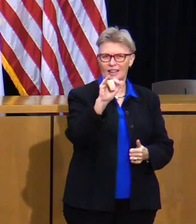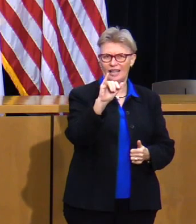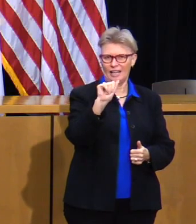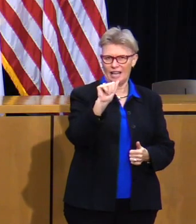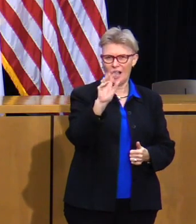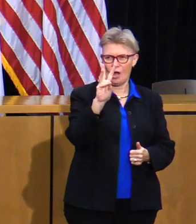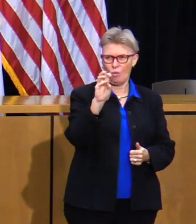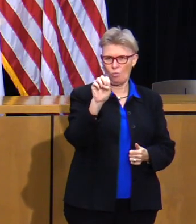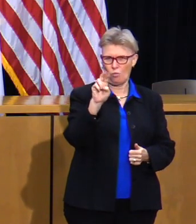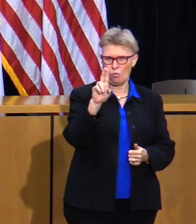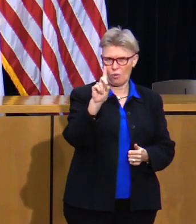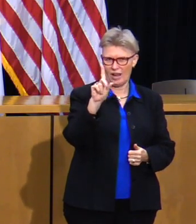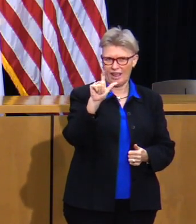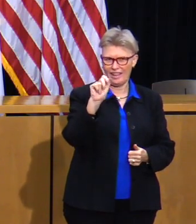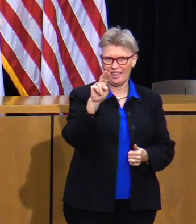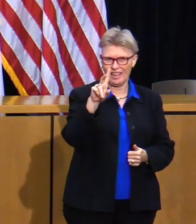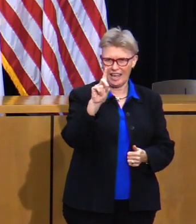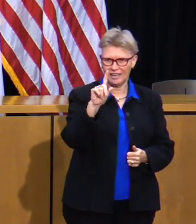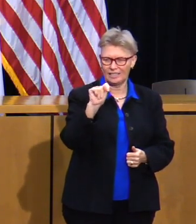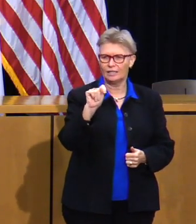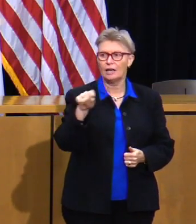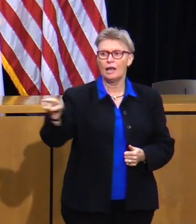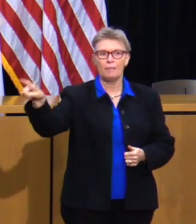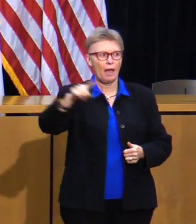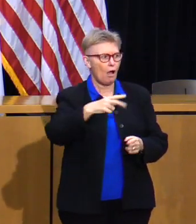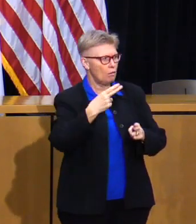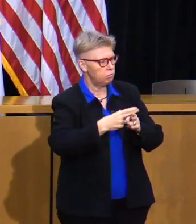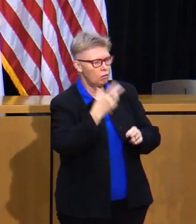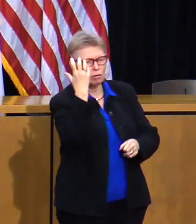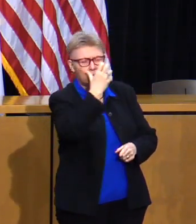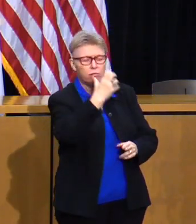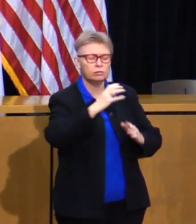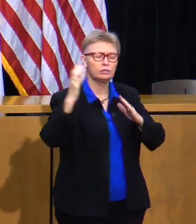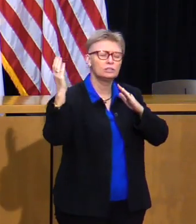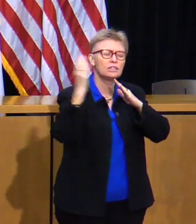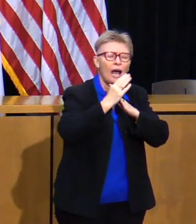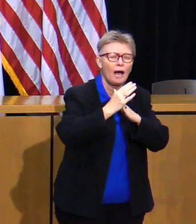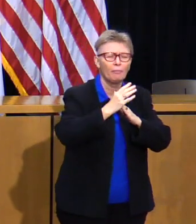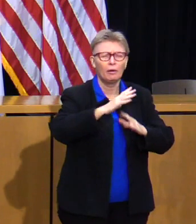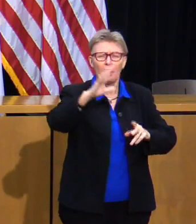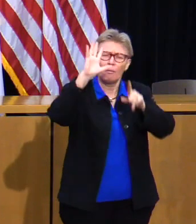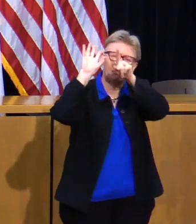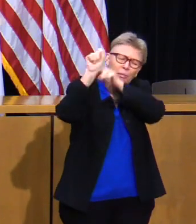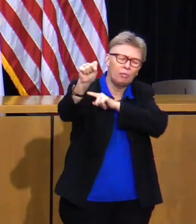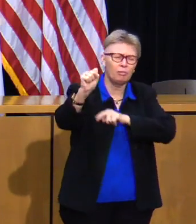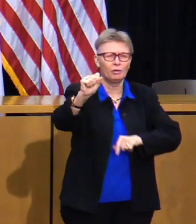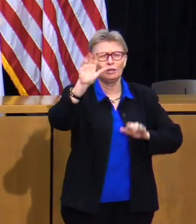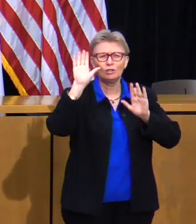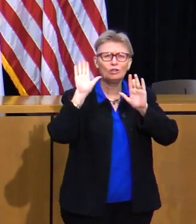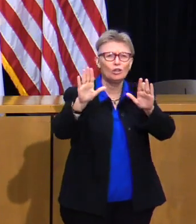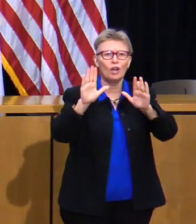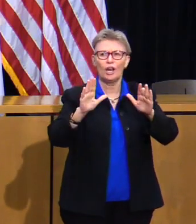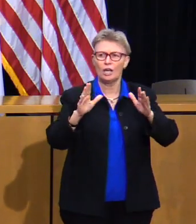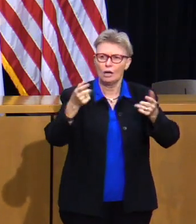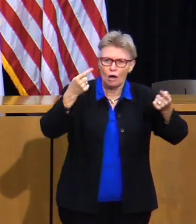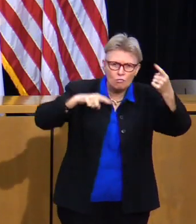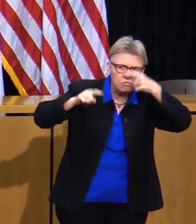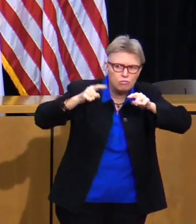brilliant, a home run, a great colleague who compromises and has a terrific sense of